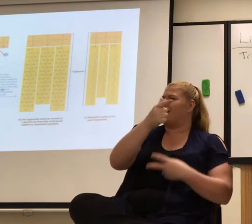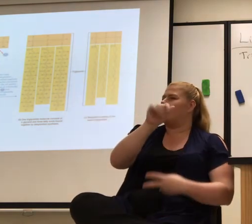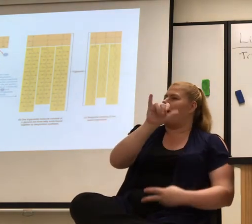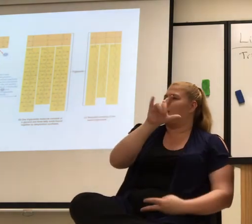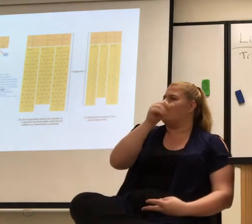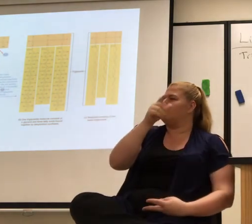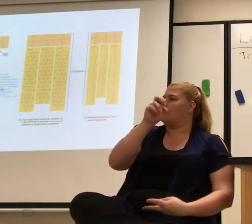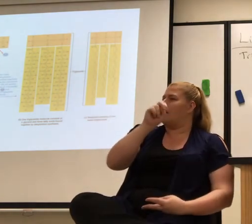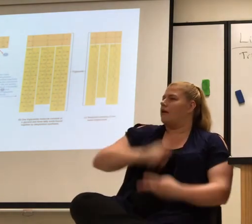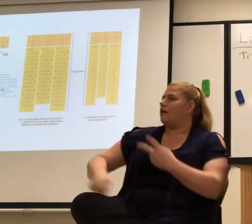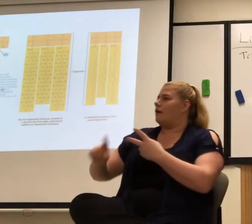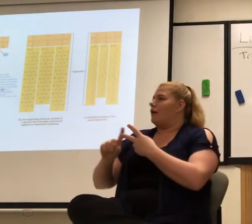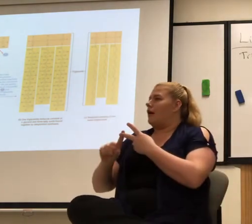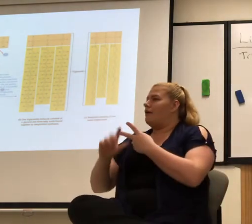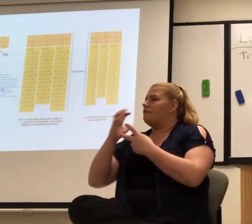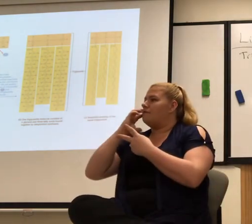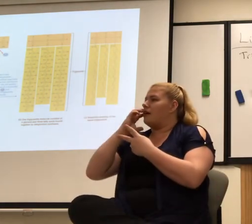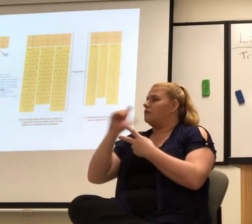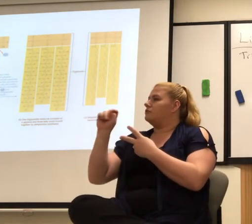else.